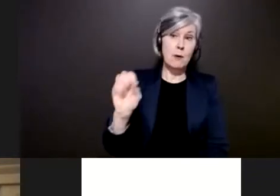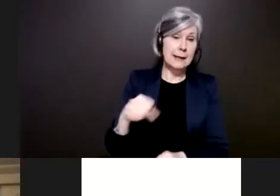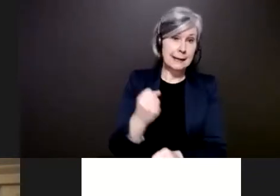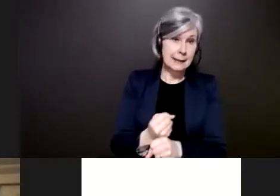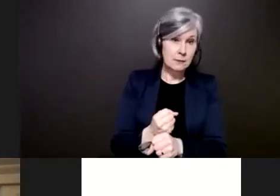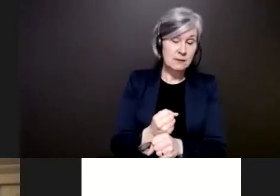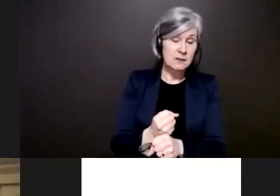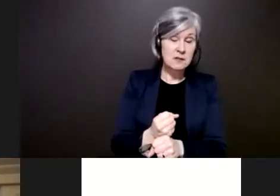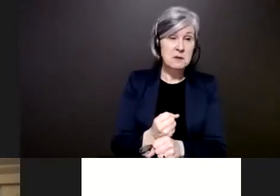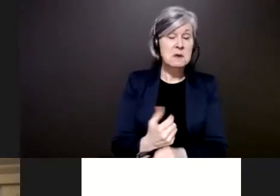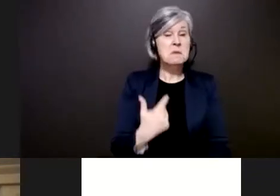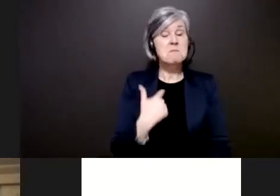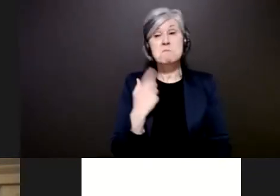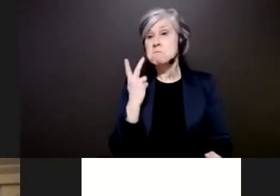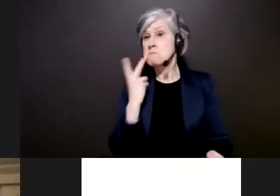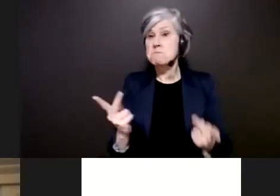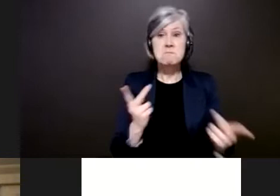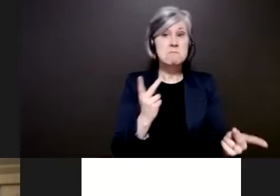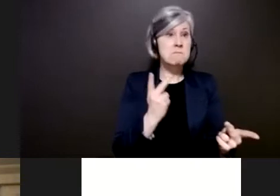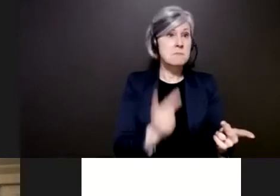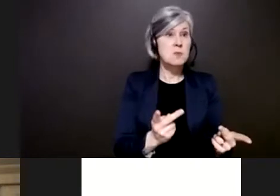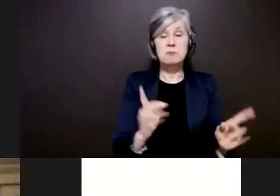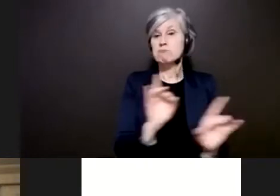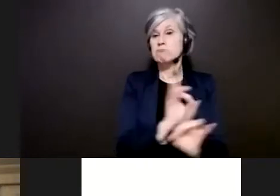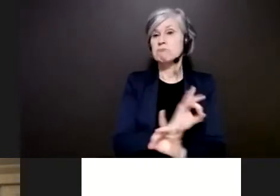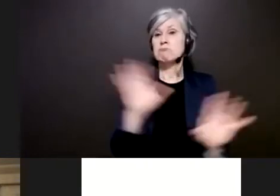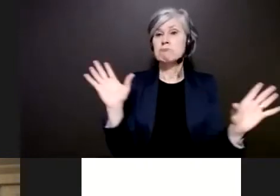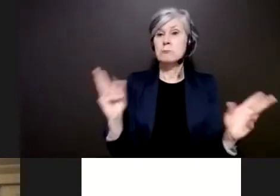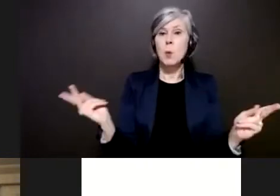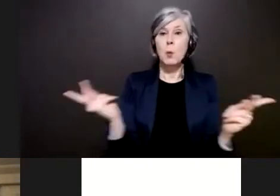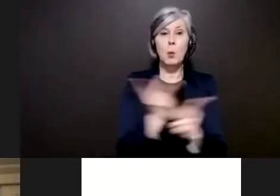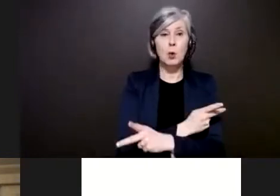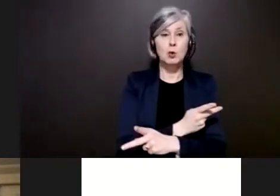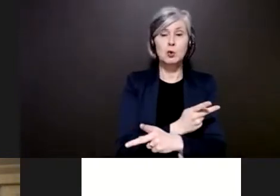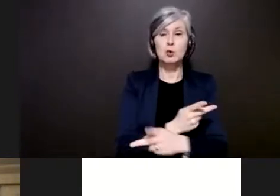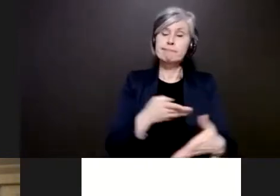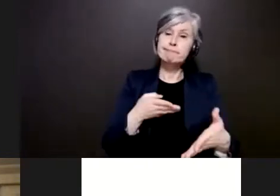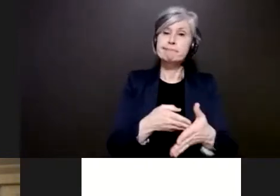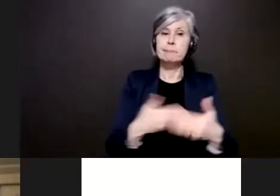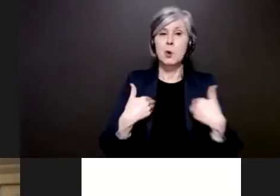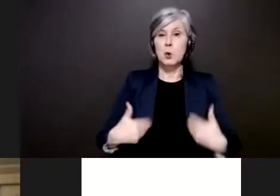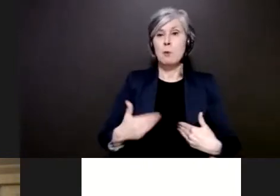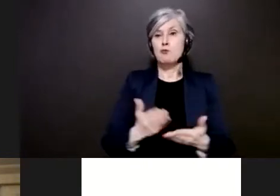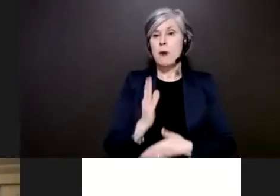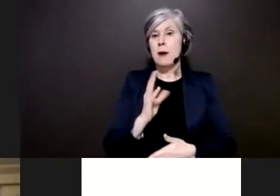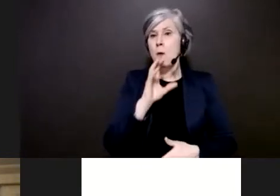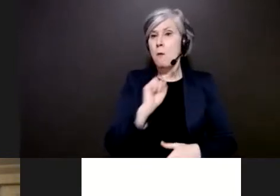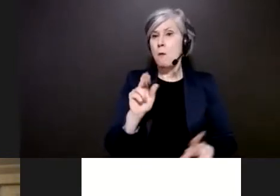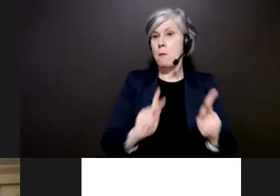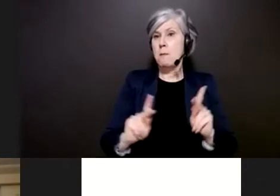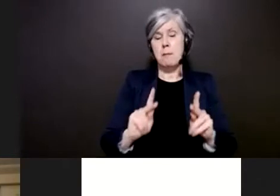human rights been violated as we have recently witnessed all around the world. Older people have been left